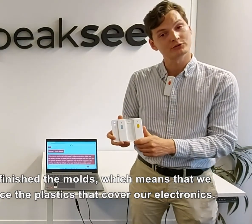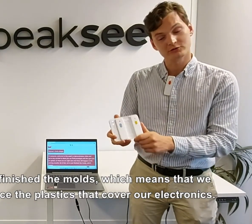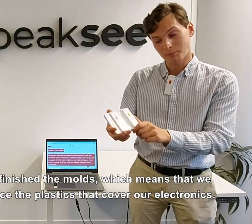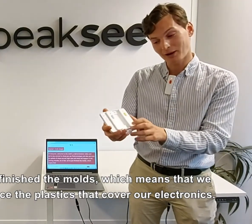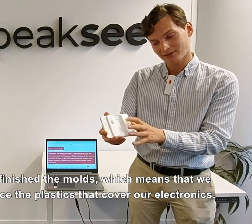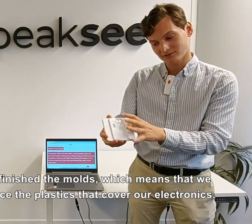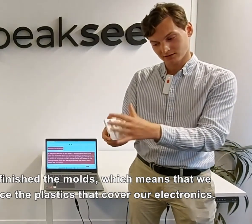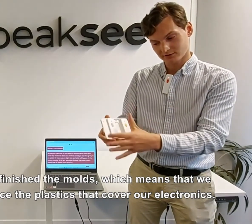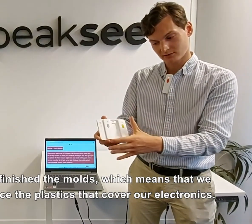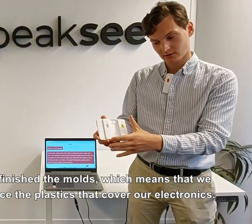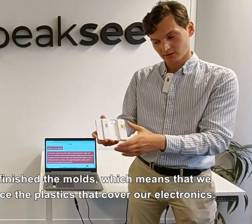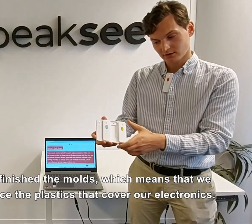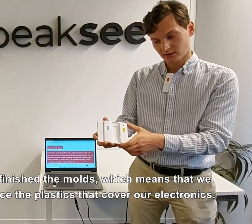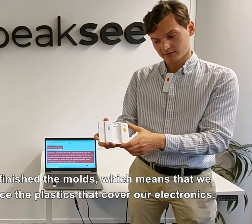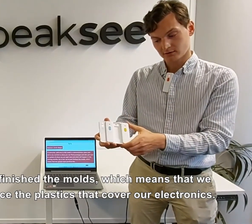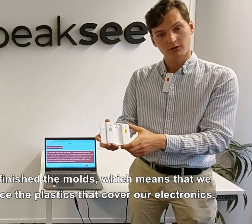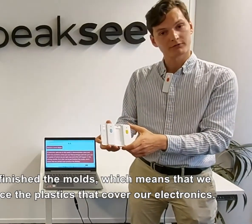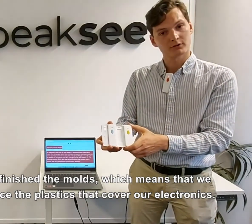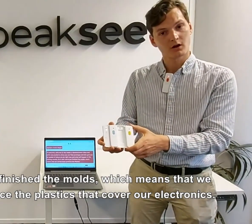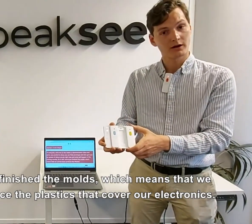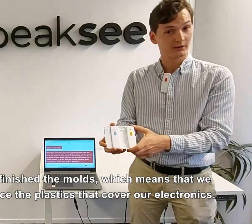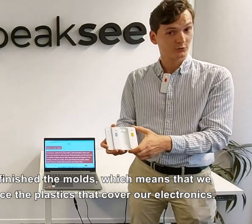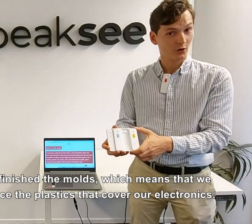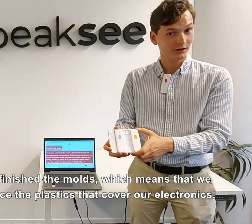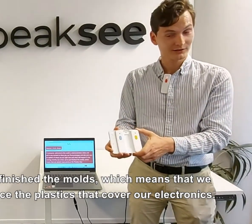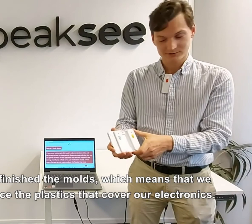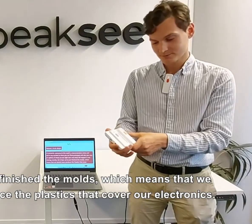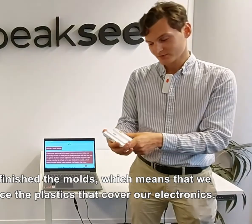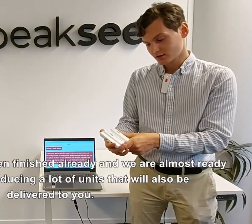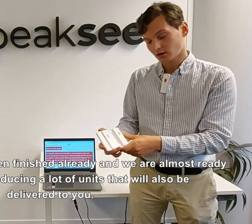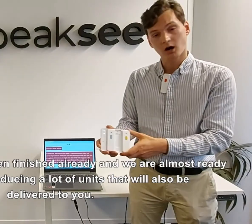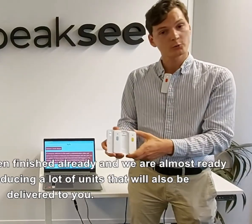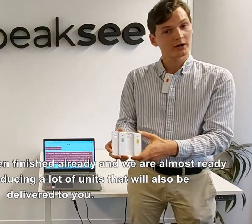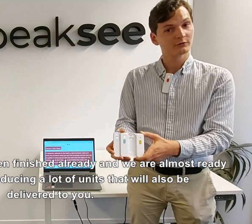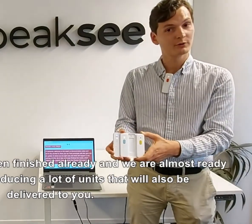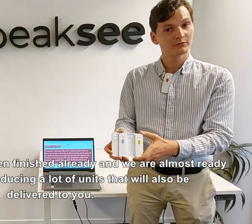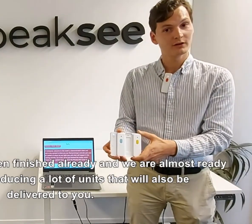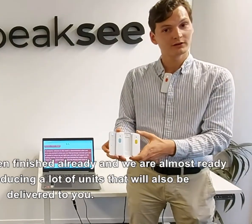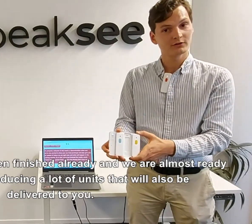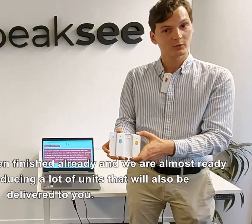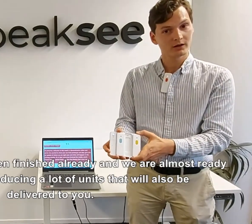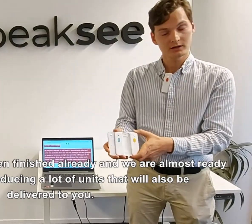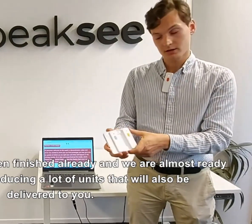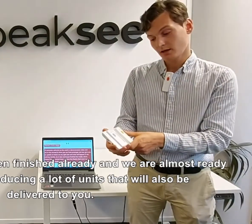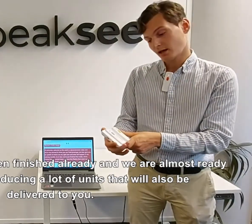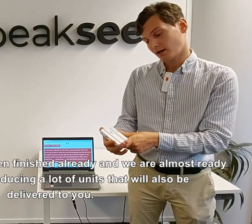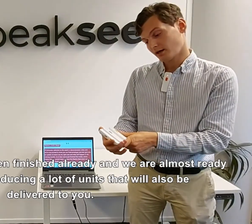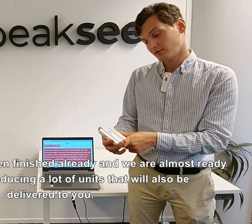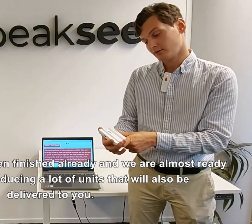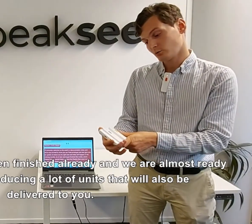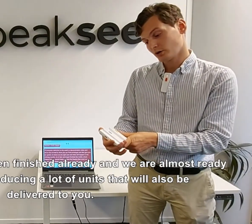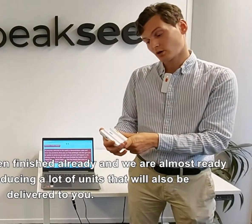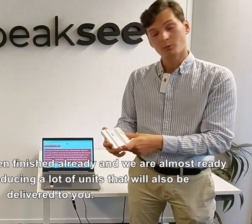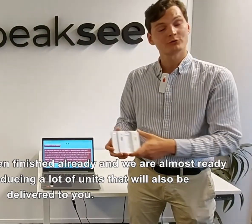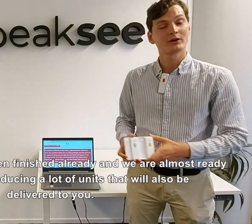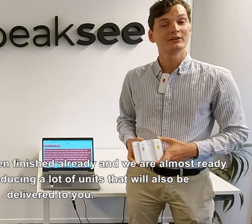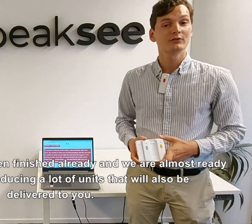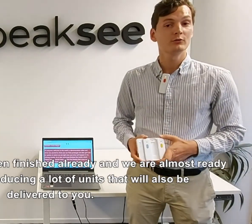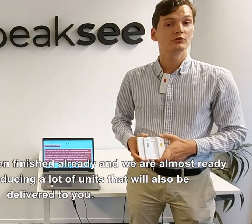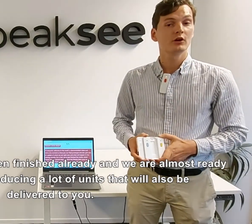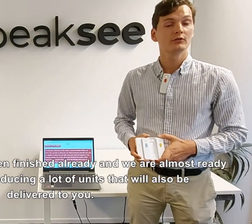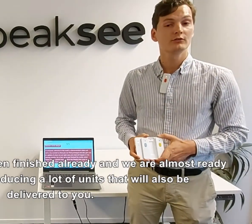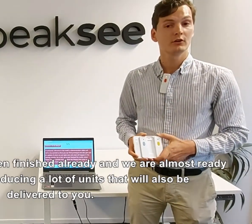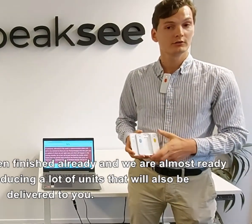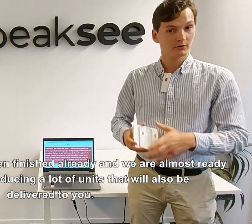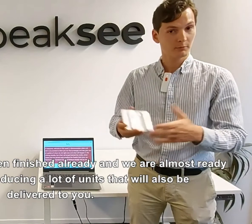mass produce the plastics that cover our electronics. The hardware has been finished already and we are almost ready